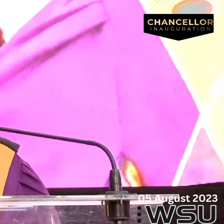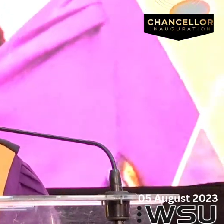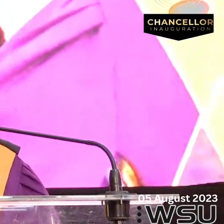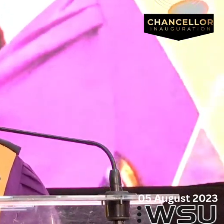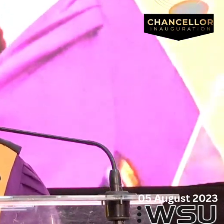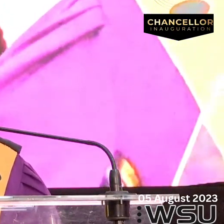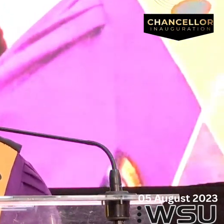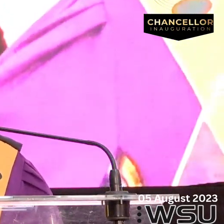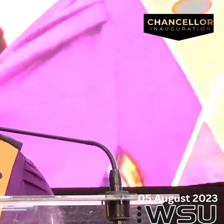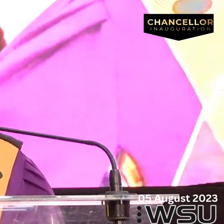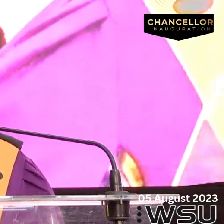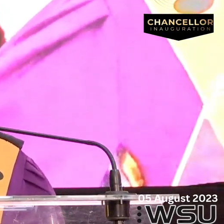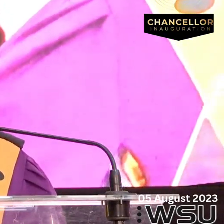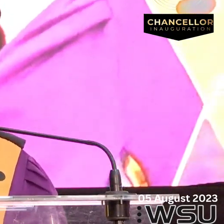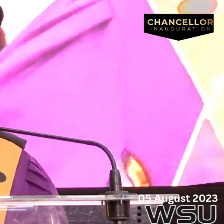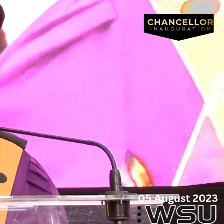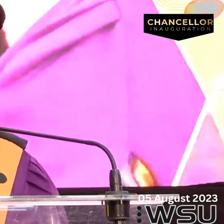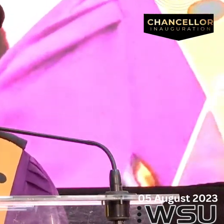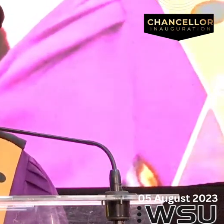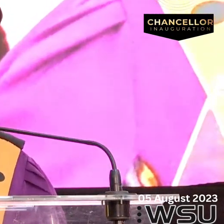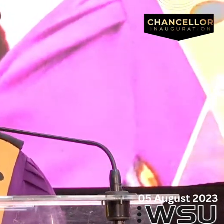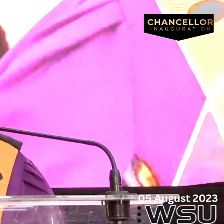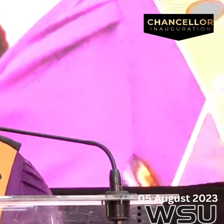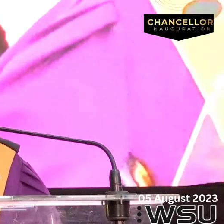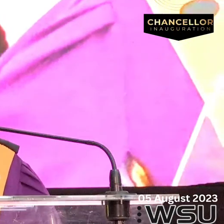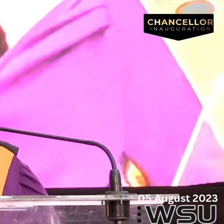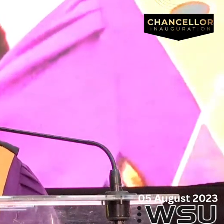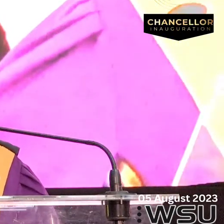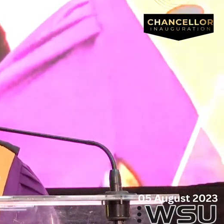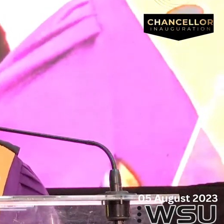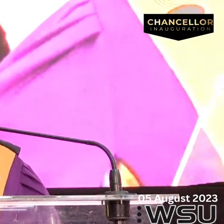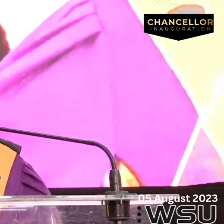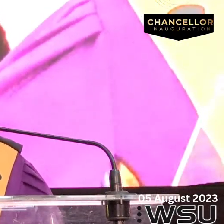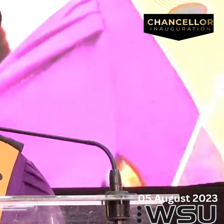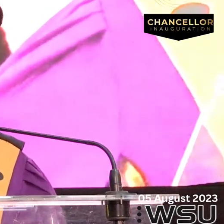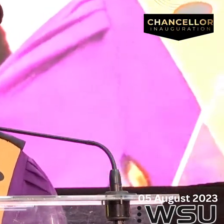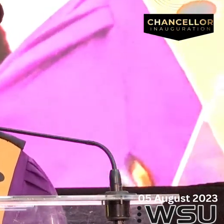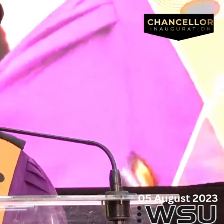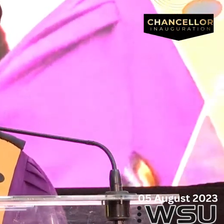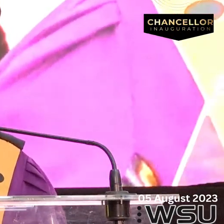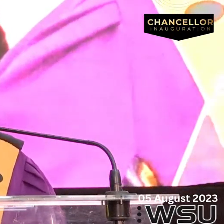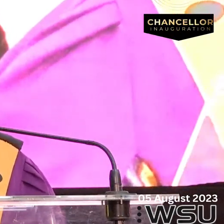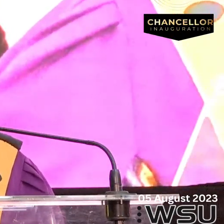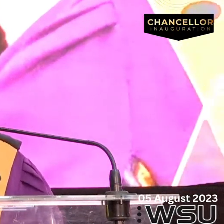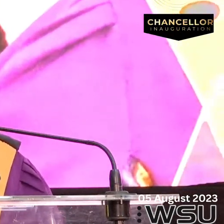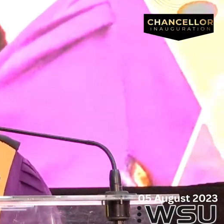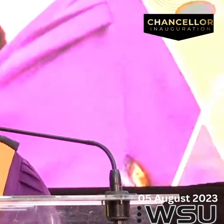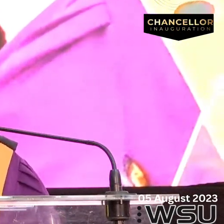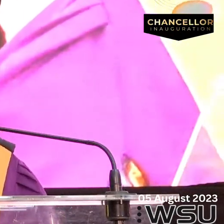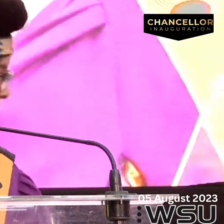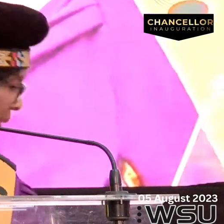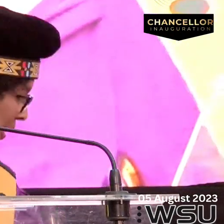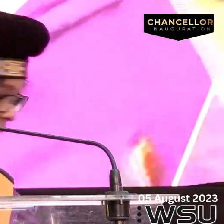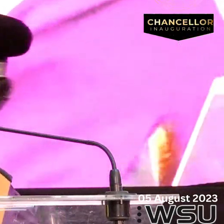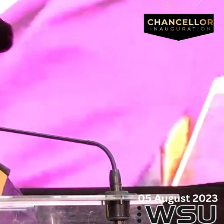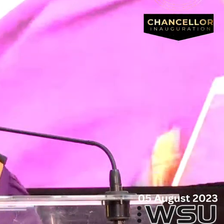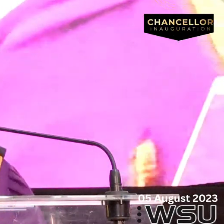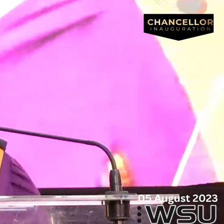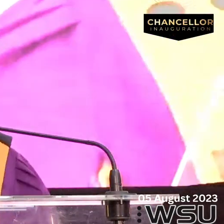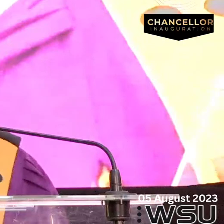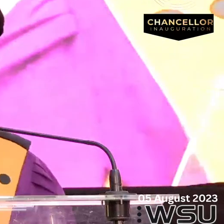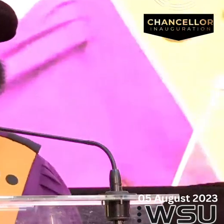backgrounds. There's an urgent need to address the problem of social inequality in South Africa.